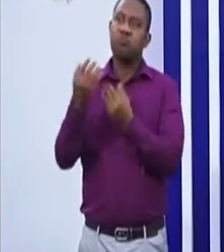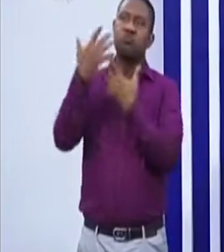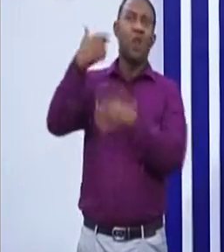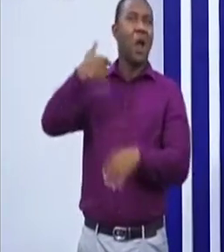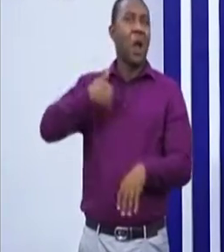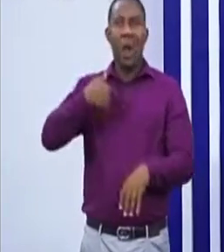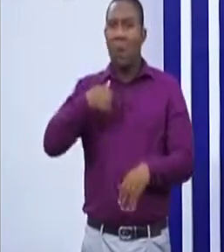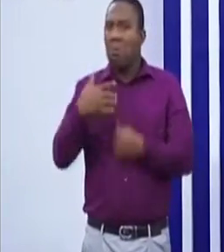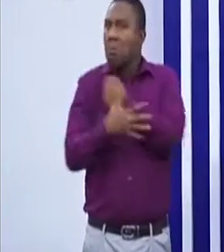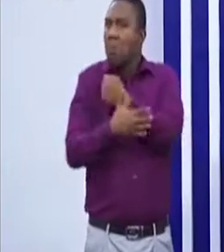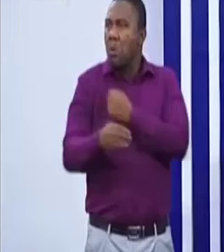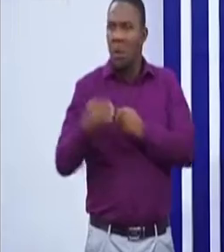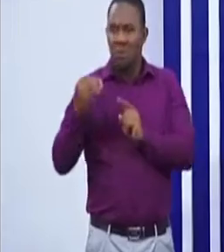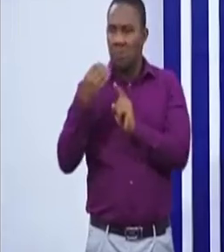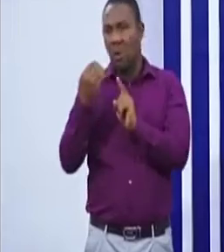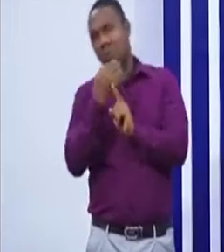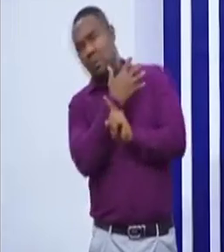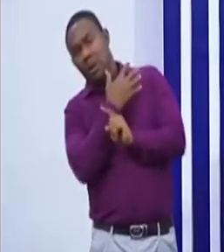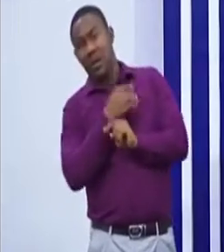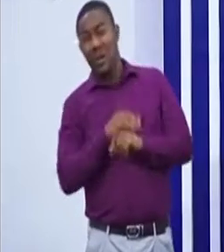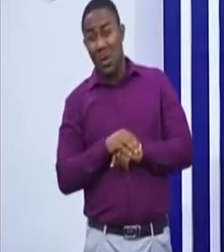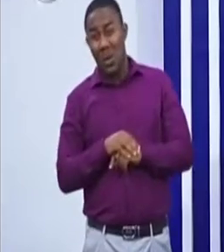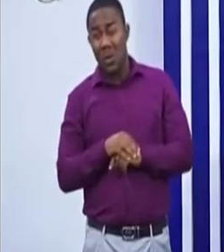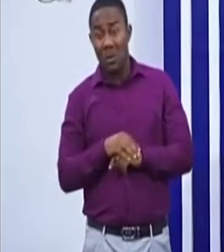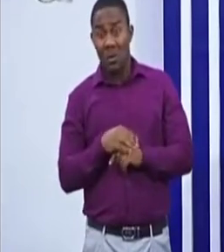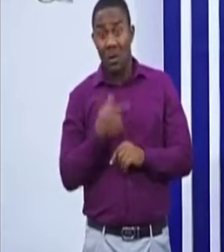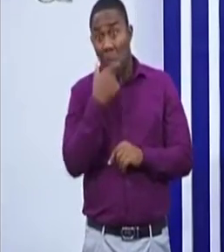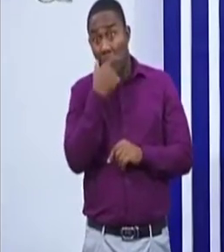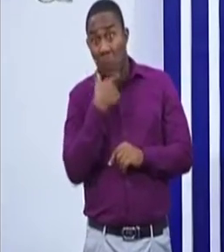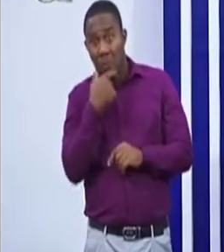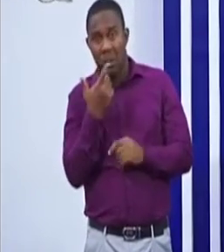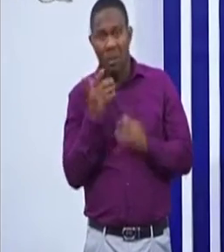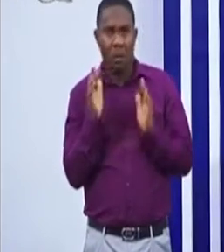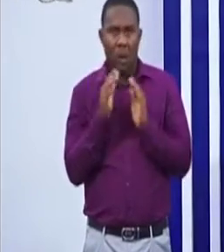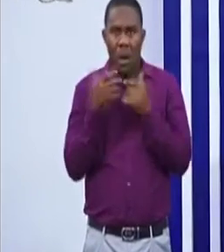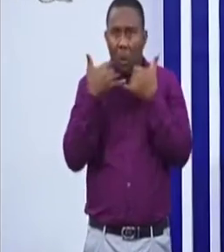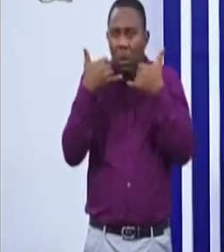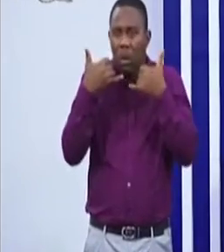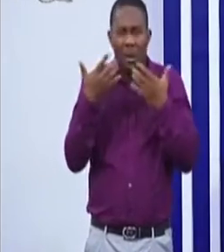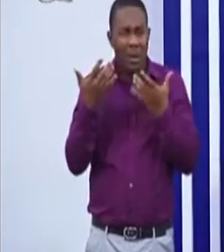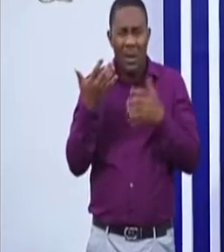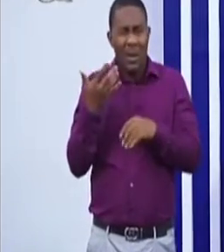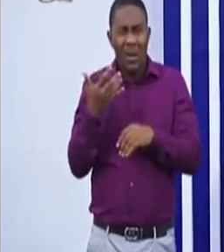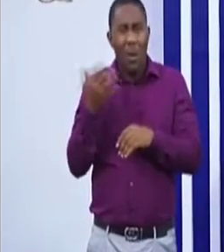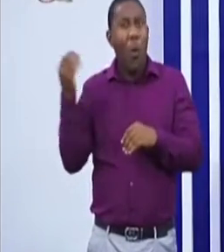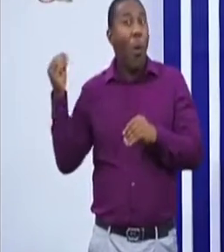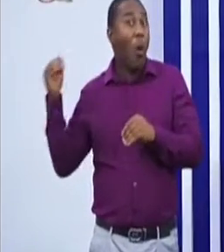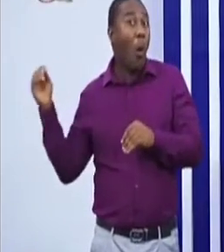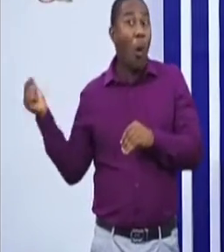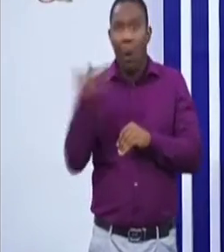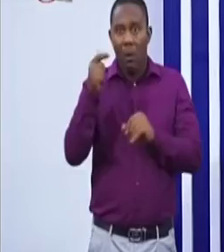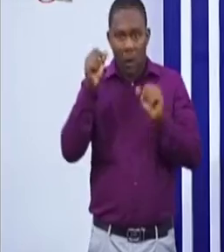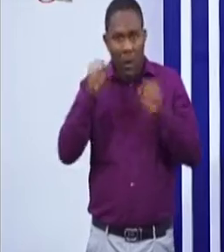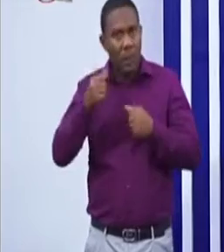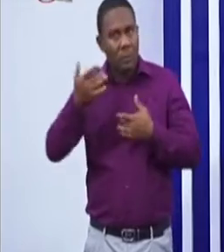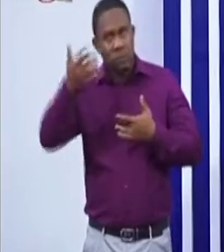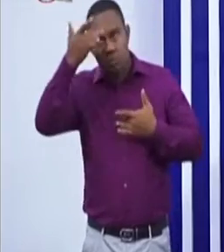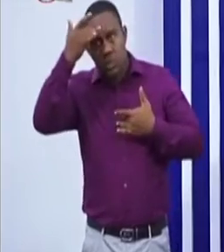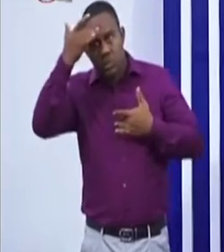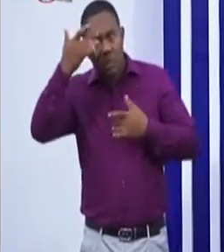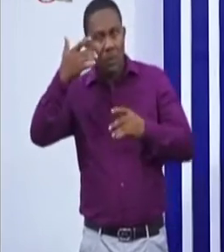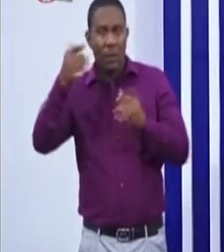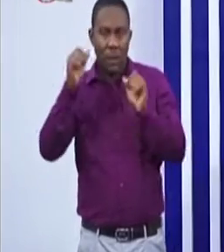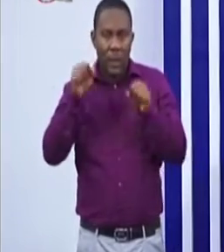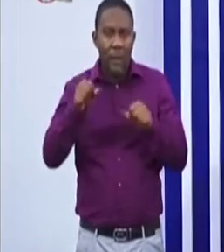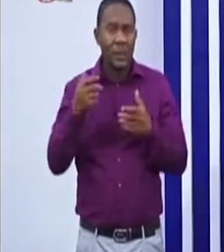anaa akɛsefoɔ anaa ateateafoɔ anaa tuntumfoɔ anaa akɔkɔɔfoɔ etumi sai obia nti nhyehyɛe